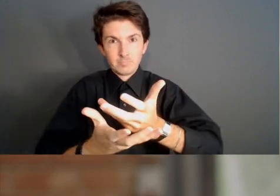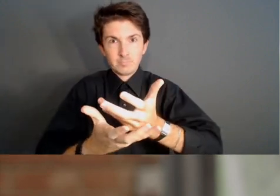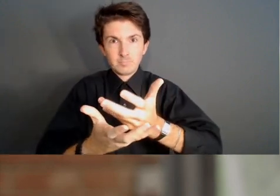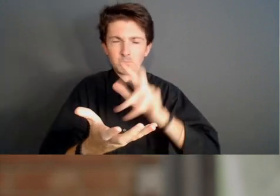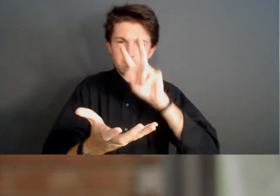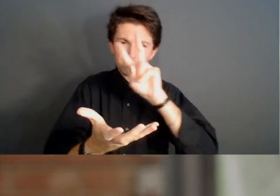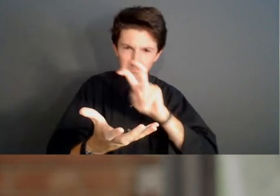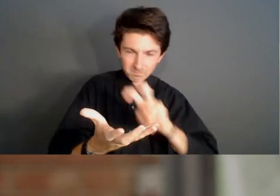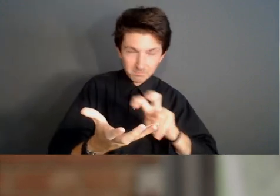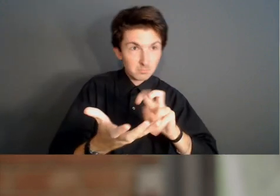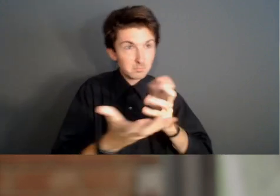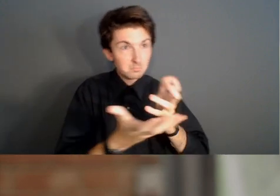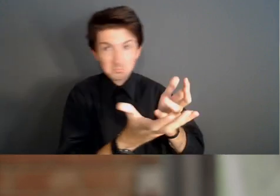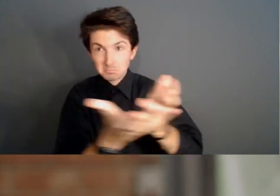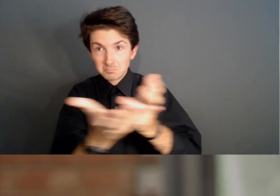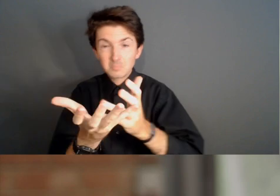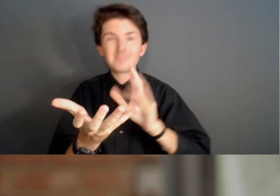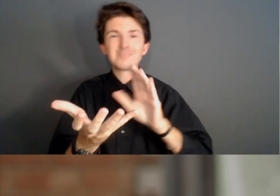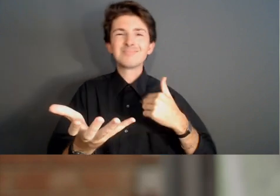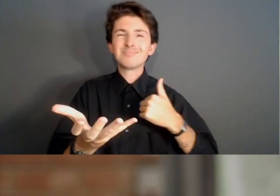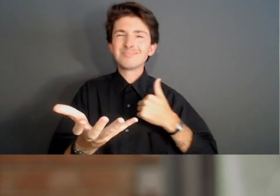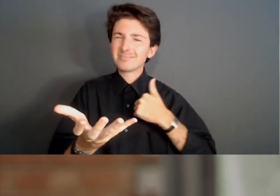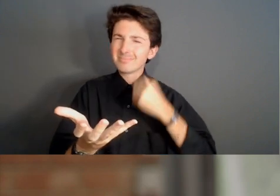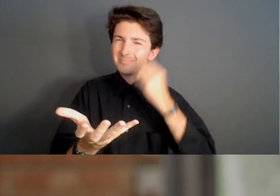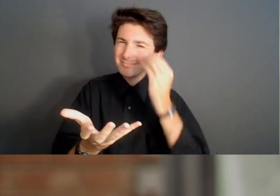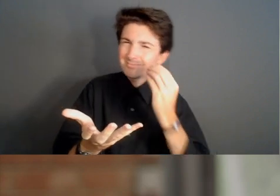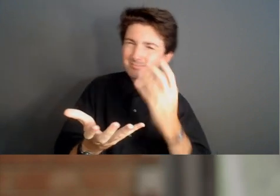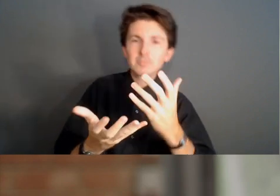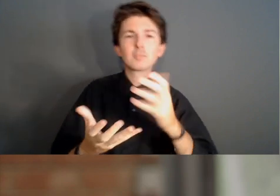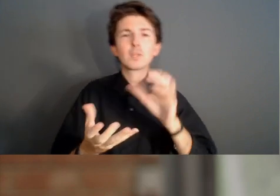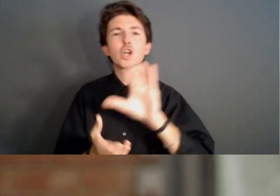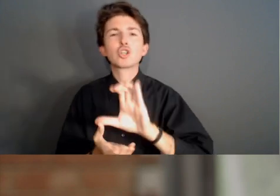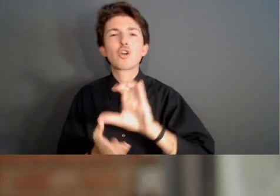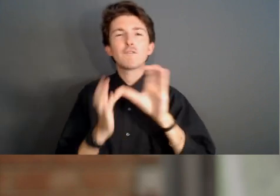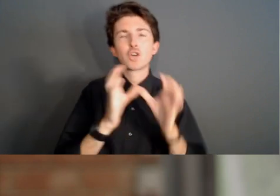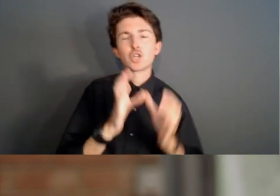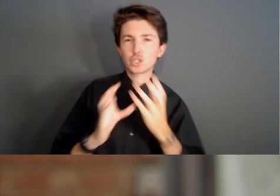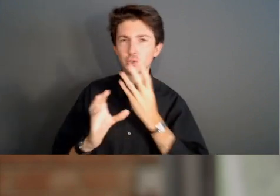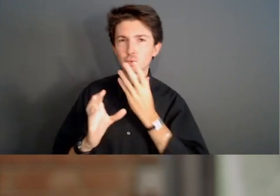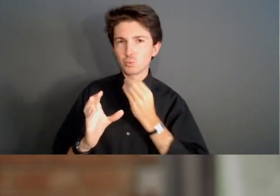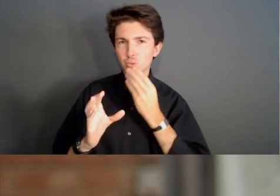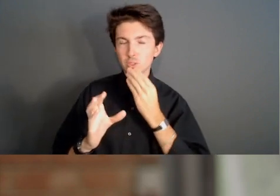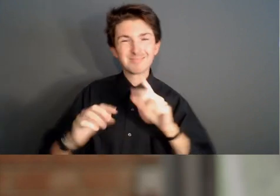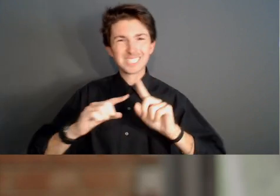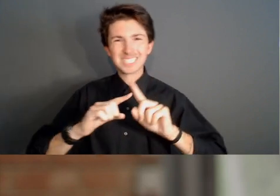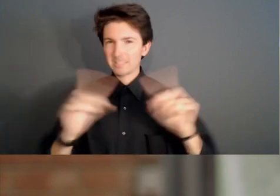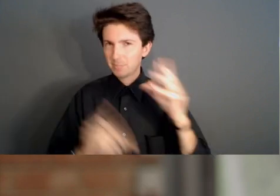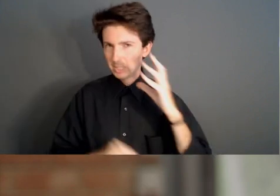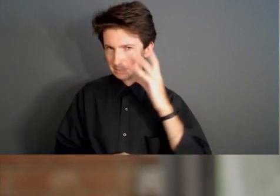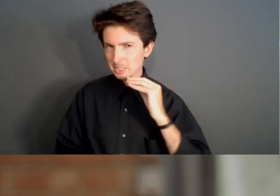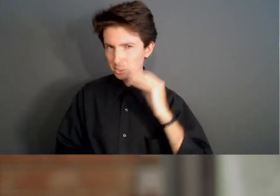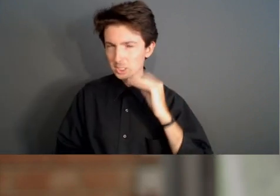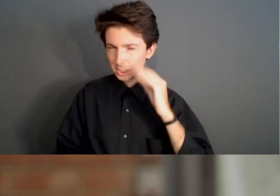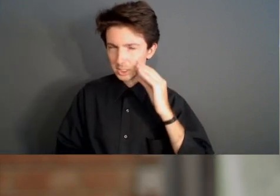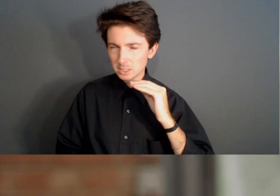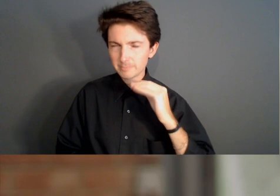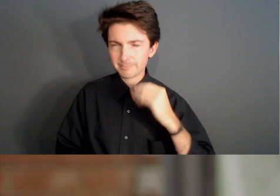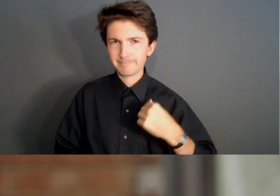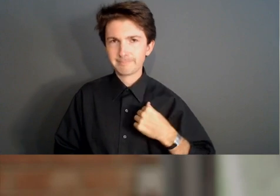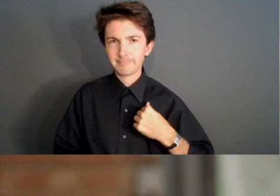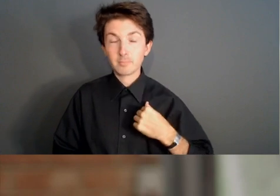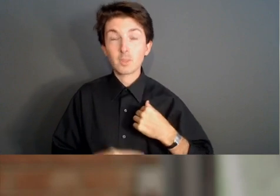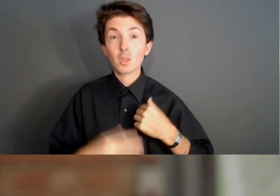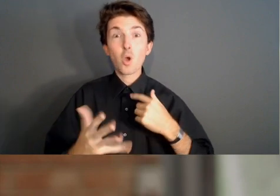a descendant of converso Jews, which is a different experience unto